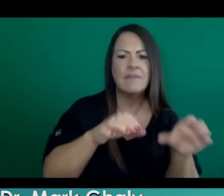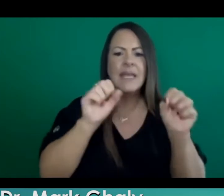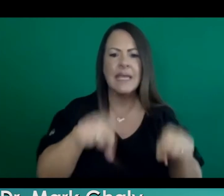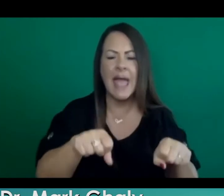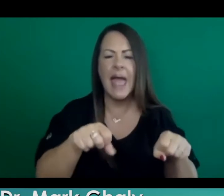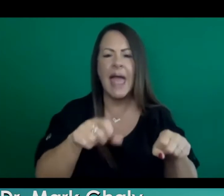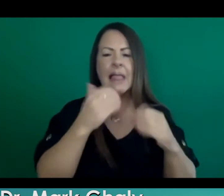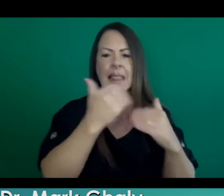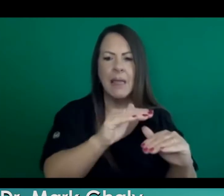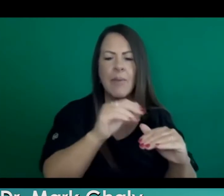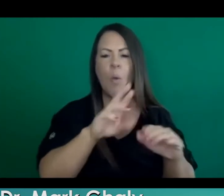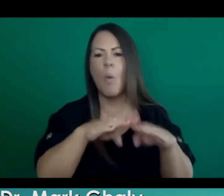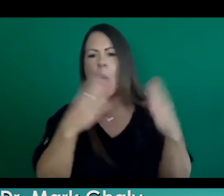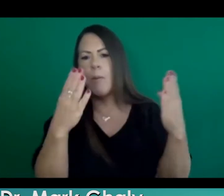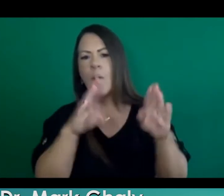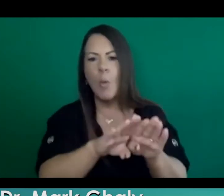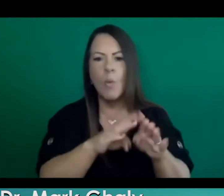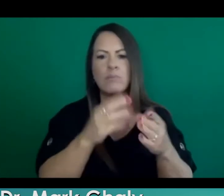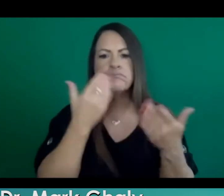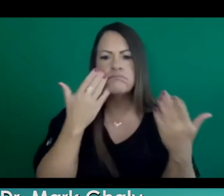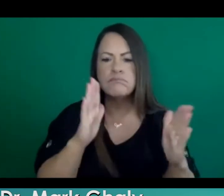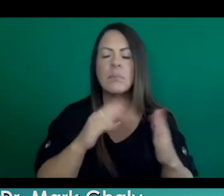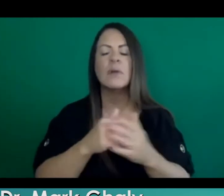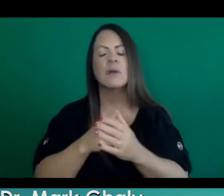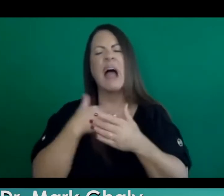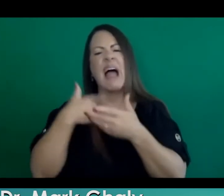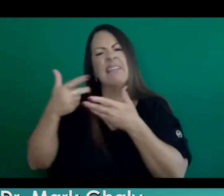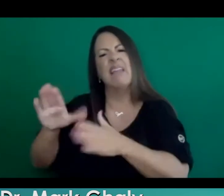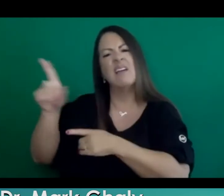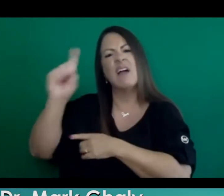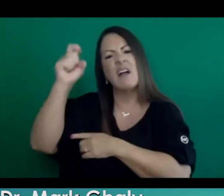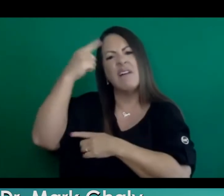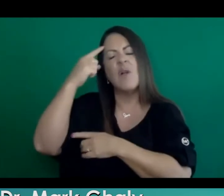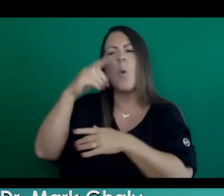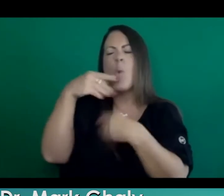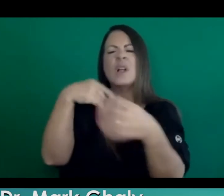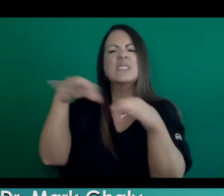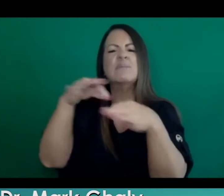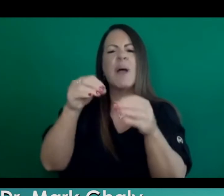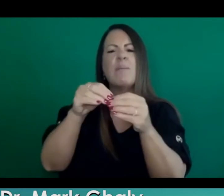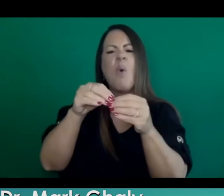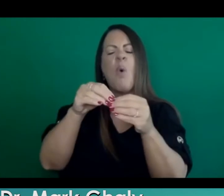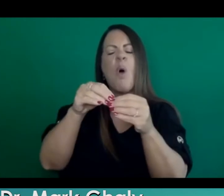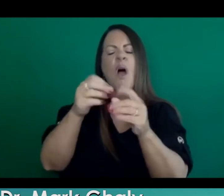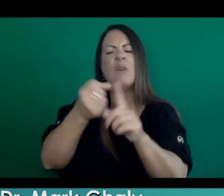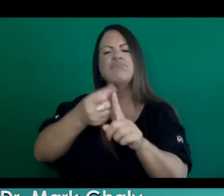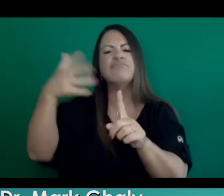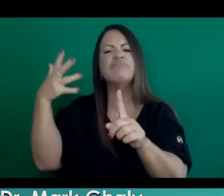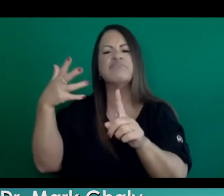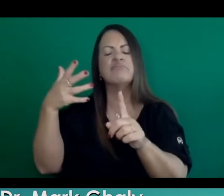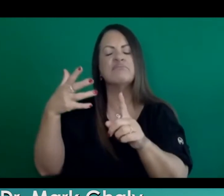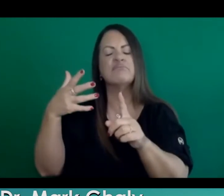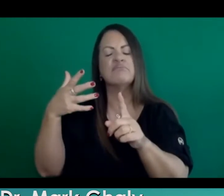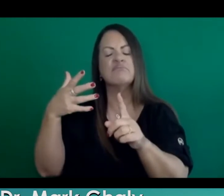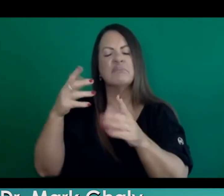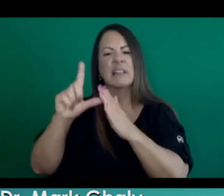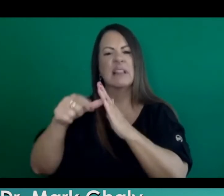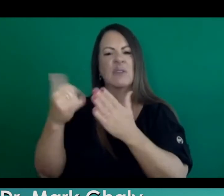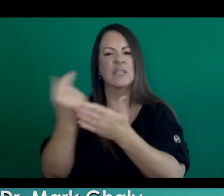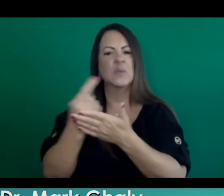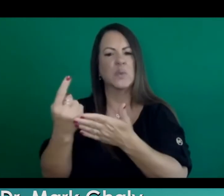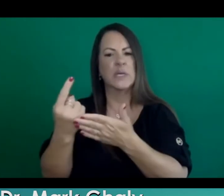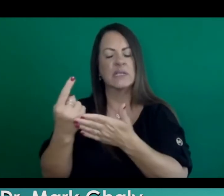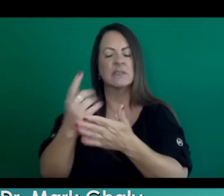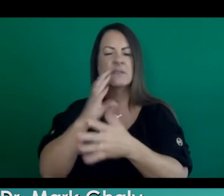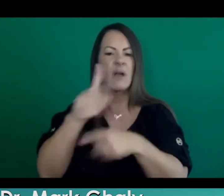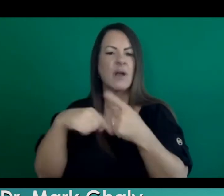And I'll let the governor share a lot more about the details of what this new plan looks like as it relates to some of the other